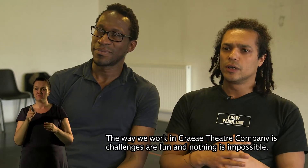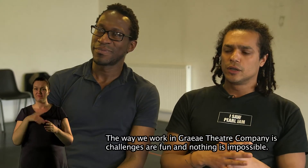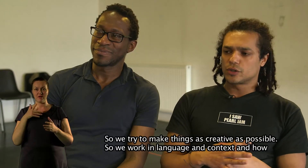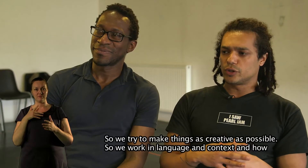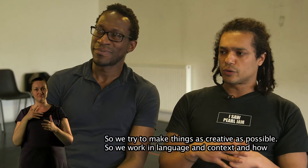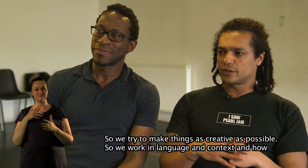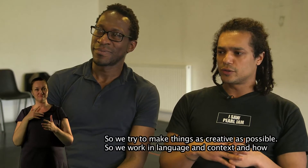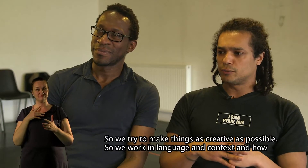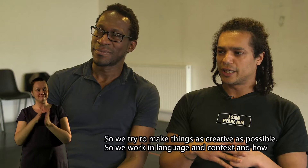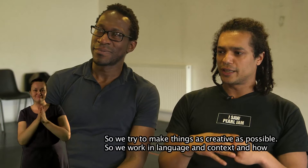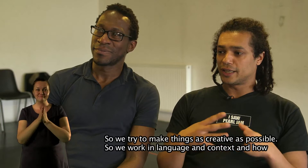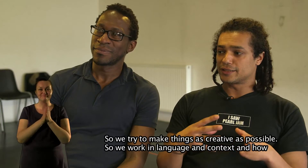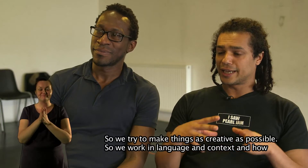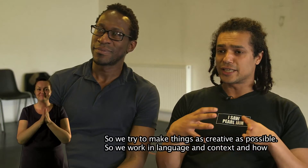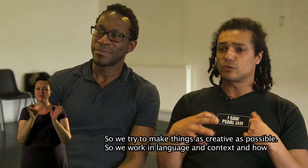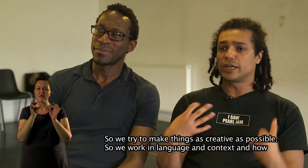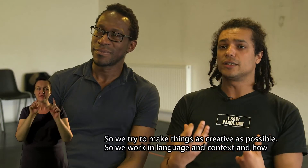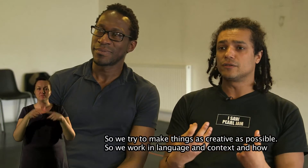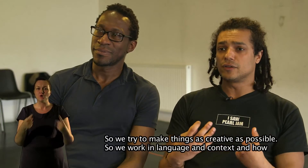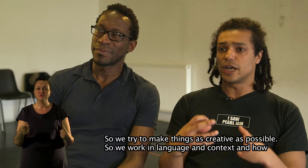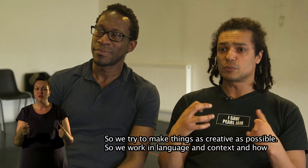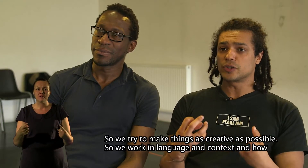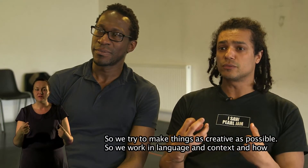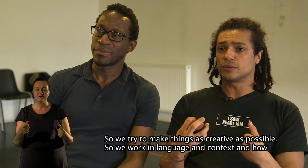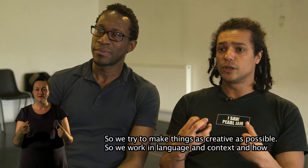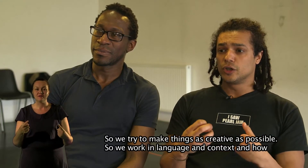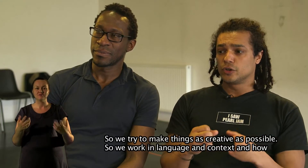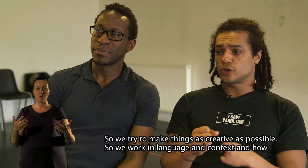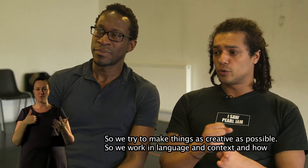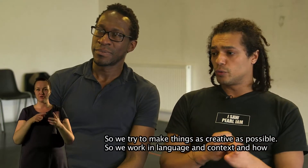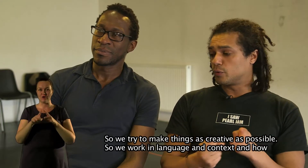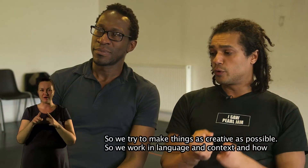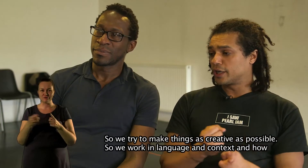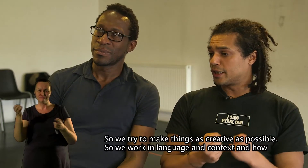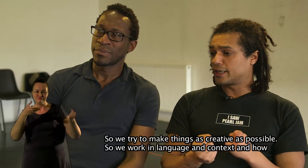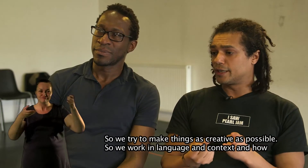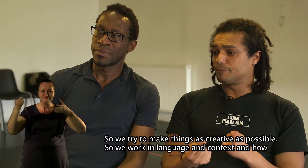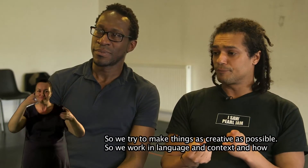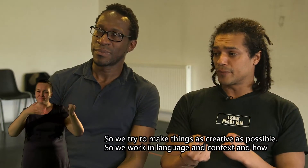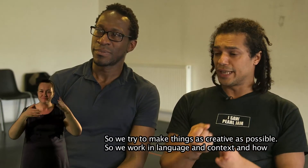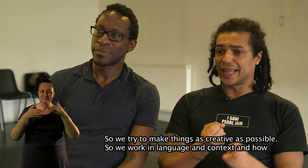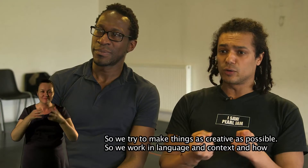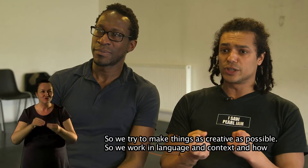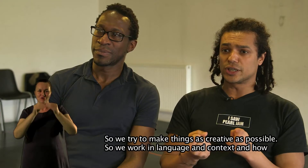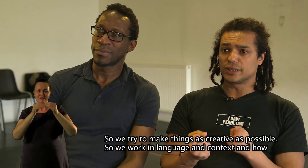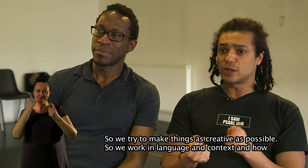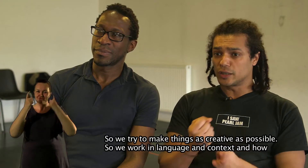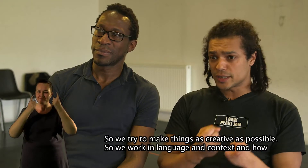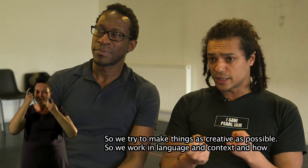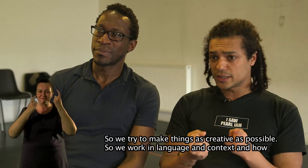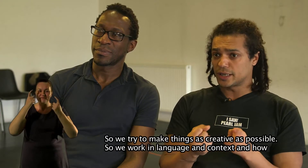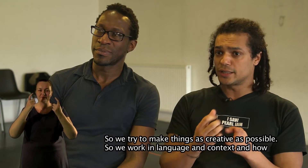impossible. So we try to make things like as creative as possible. So we're working like in language